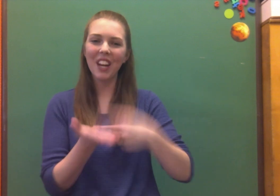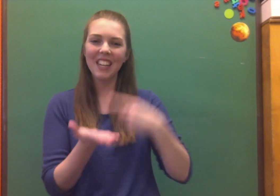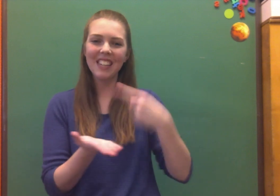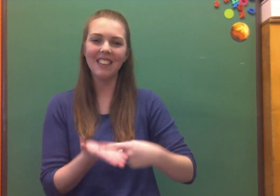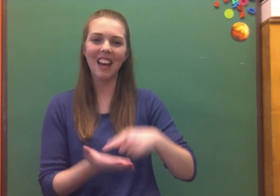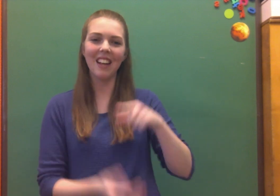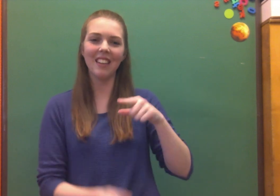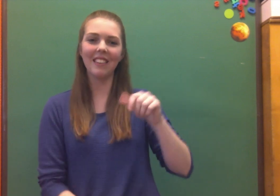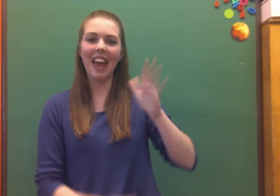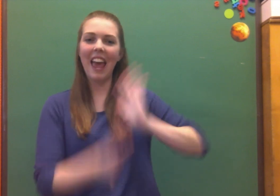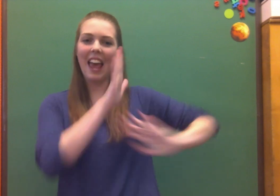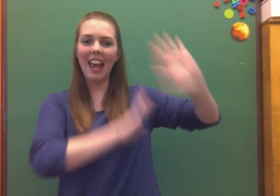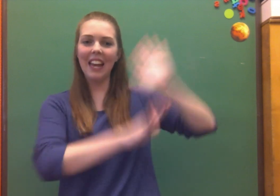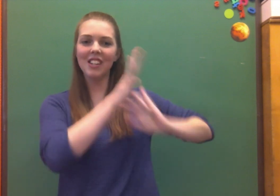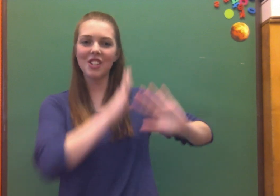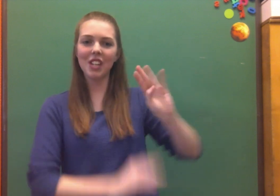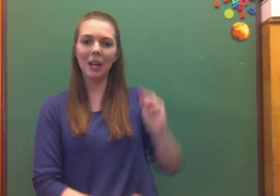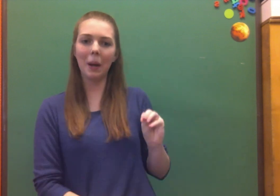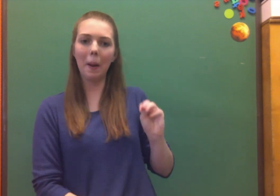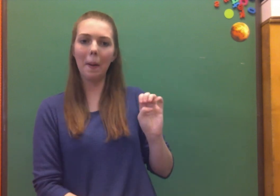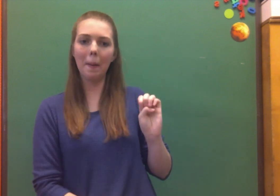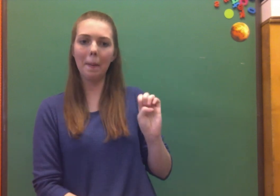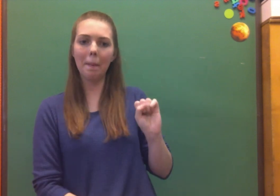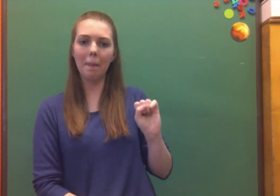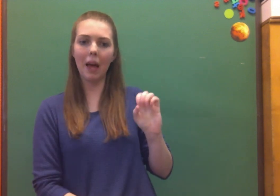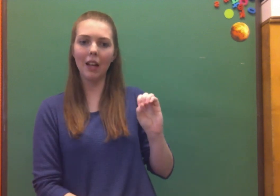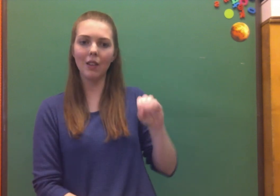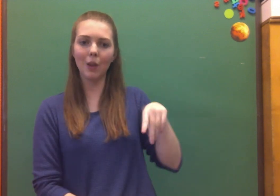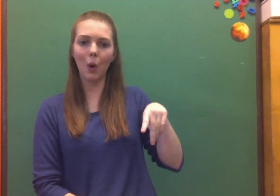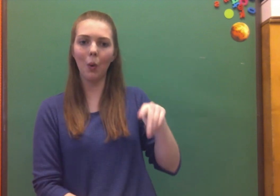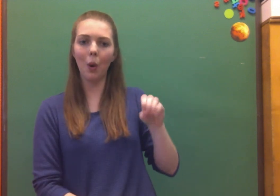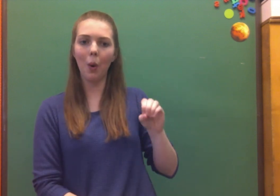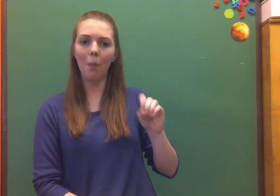we're going to discuss ancient Mesopotamia.